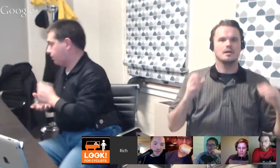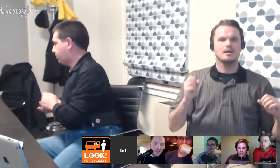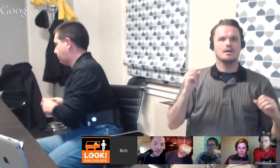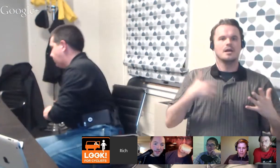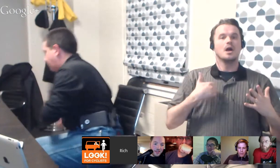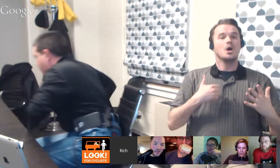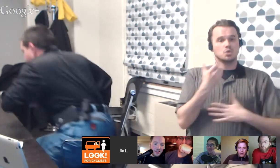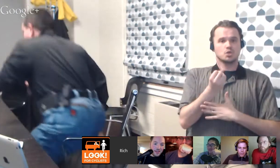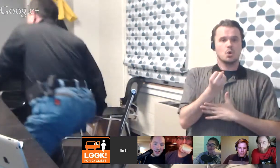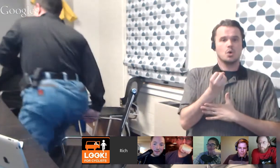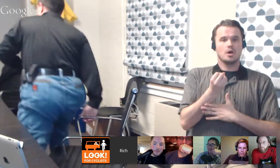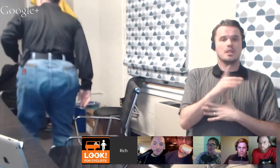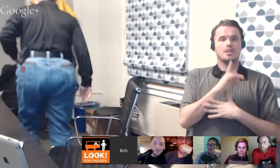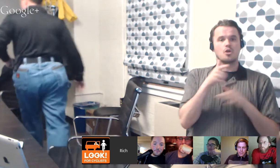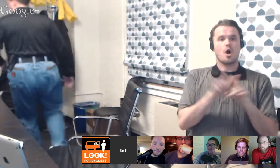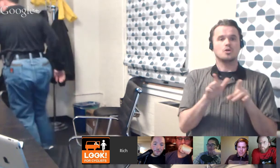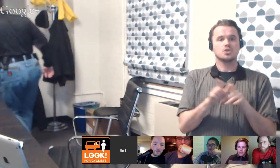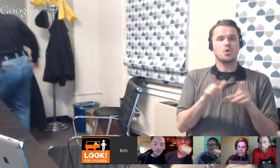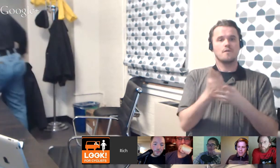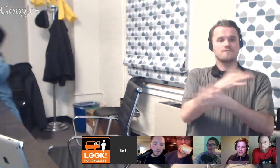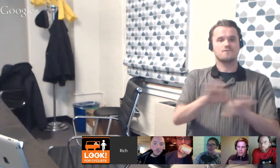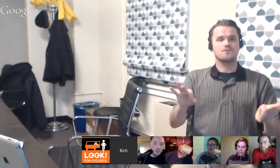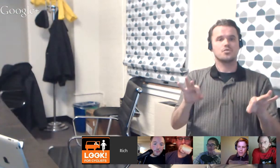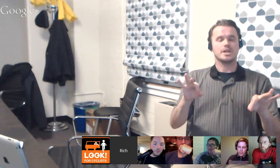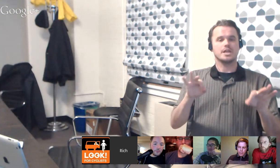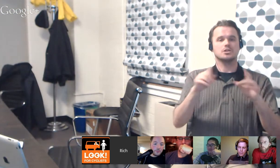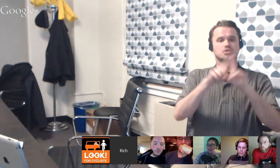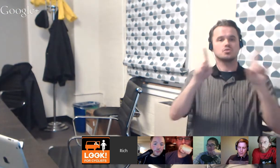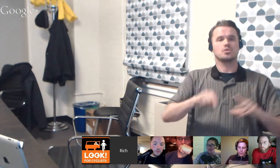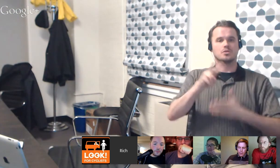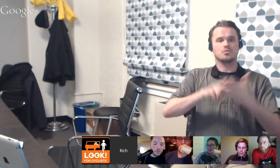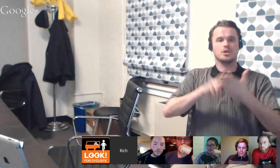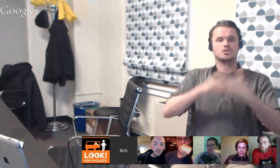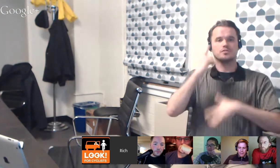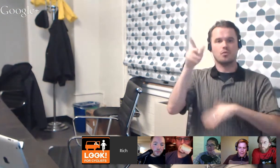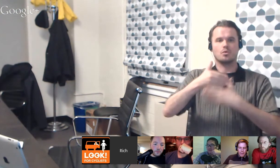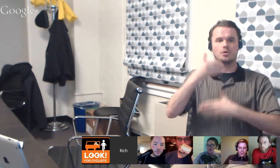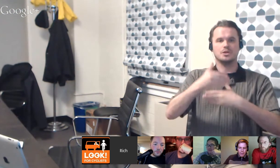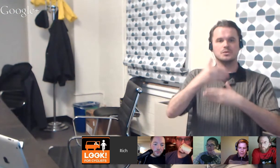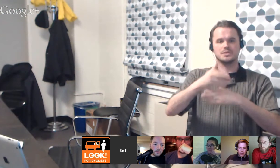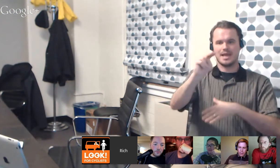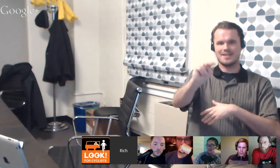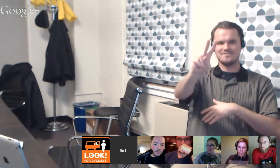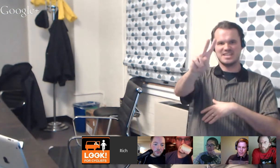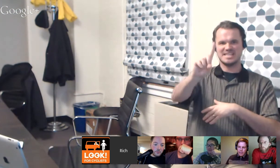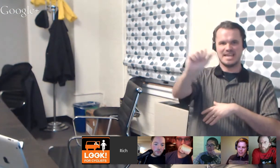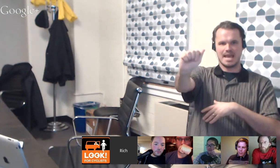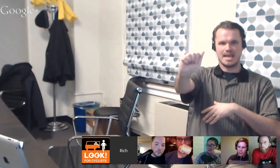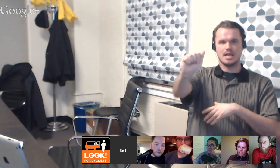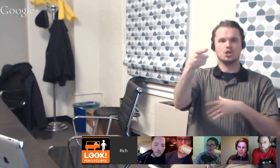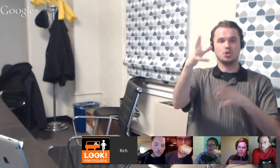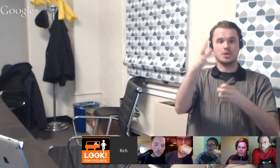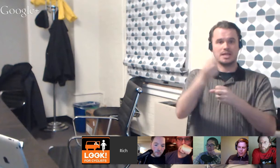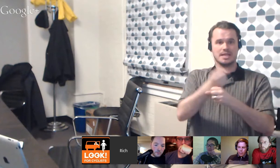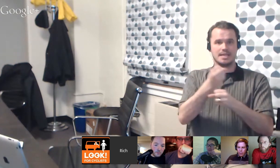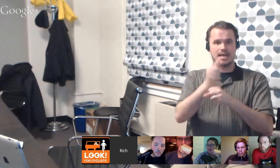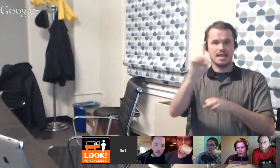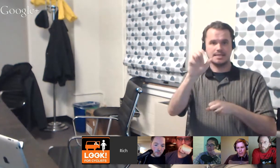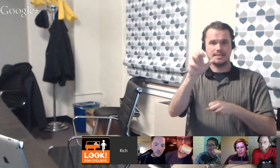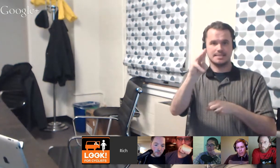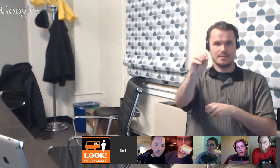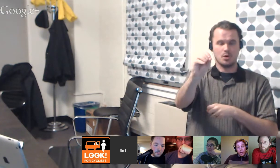So there are also free screen readers for Windows. There's one called NVDA. You can get a demo of a